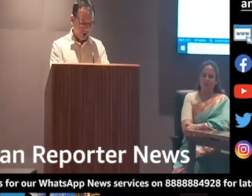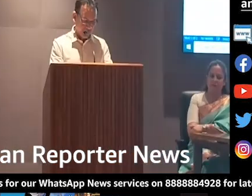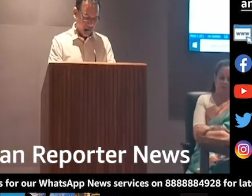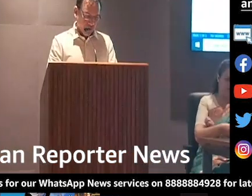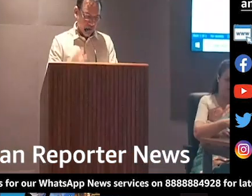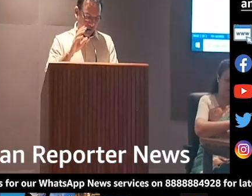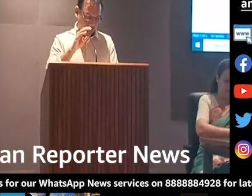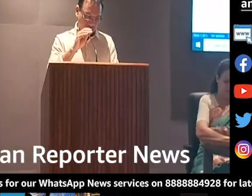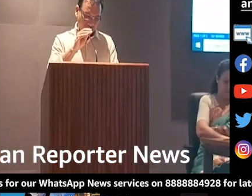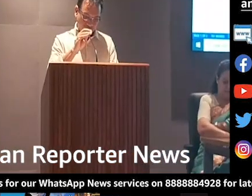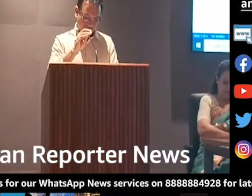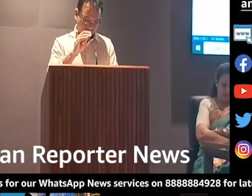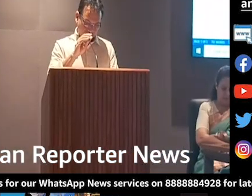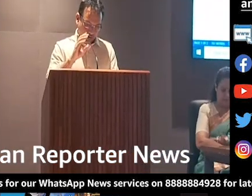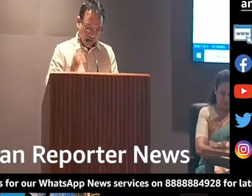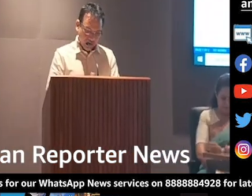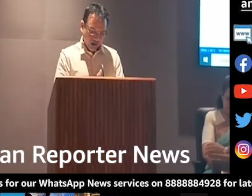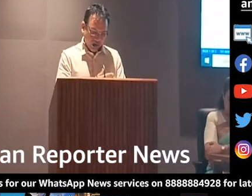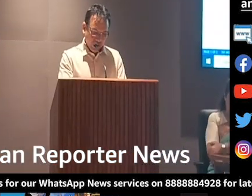Desai.